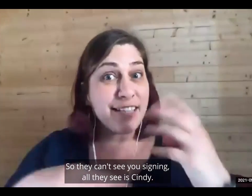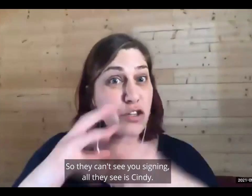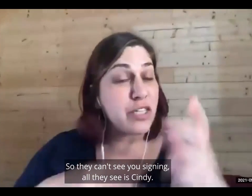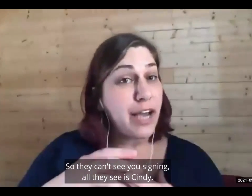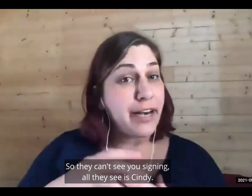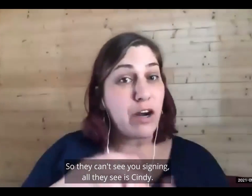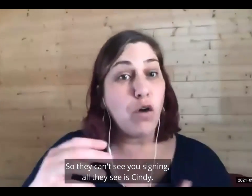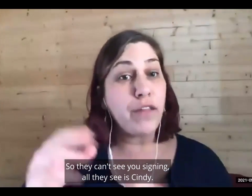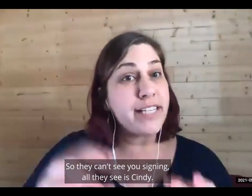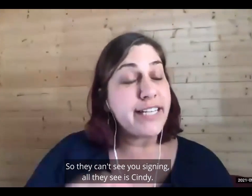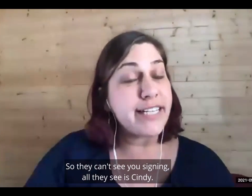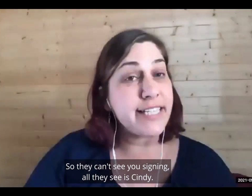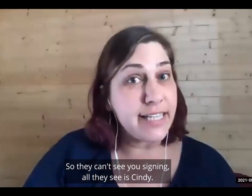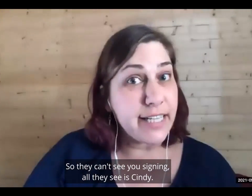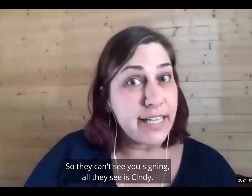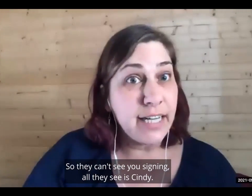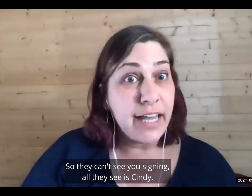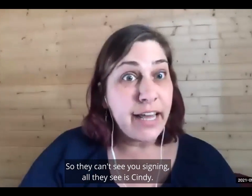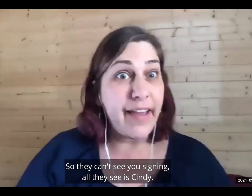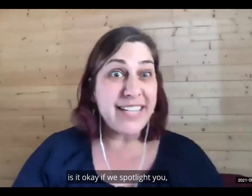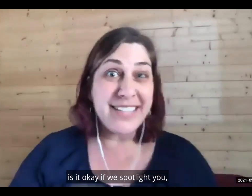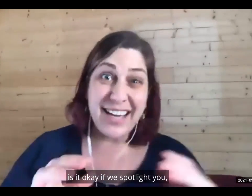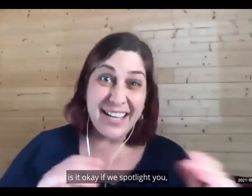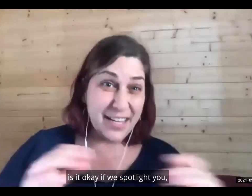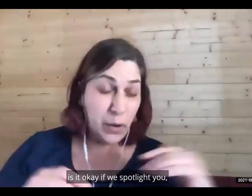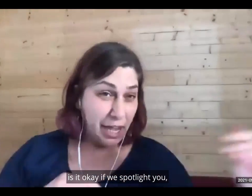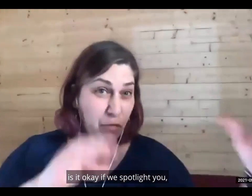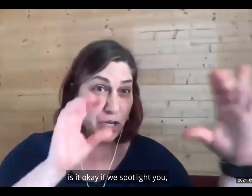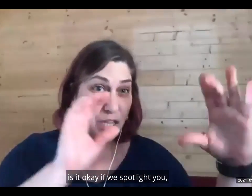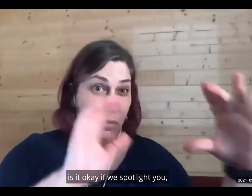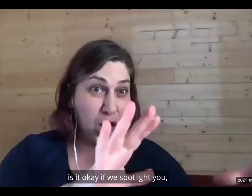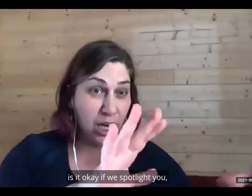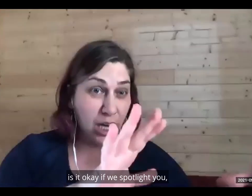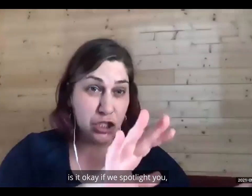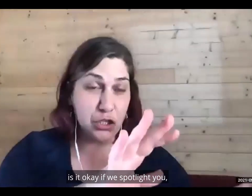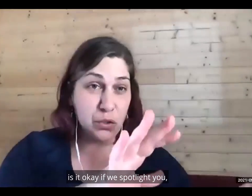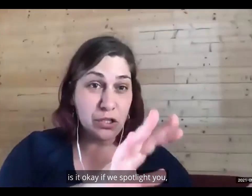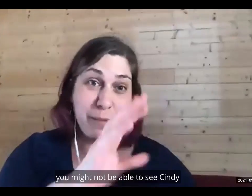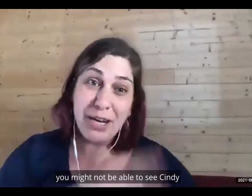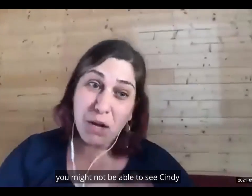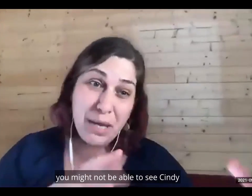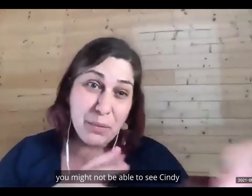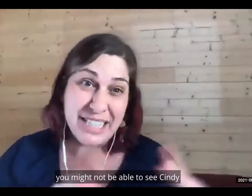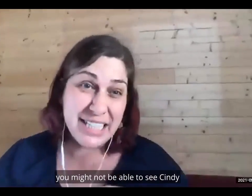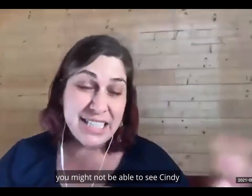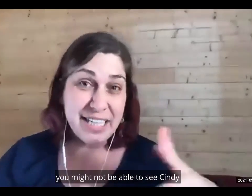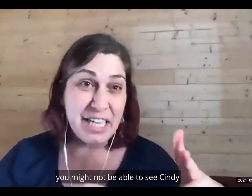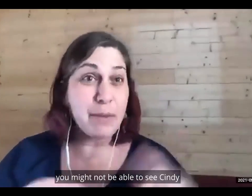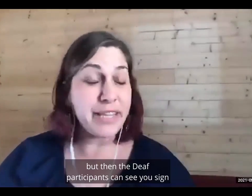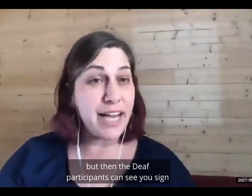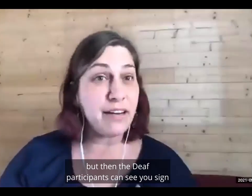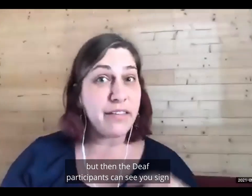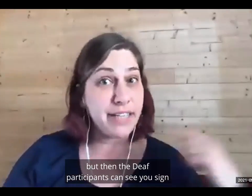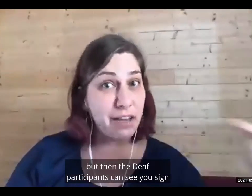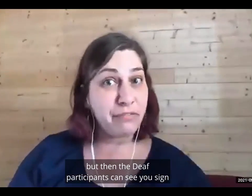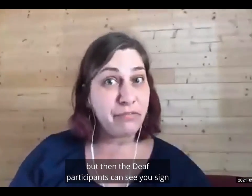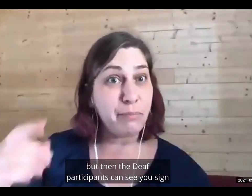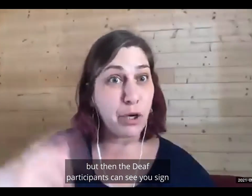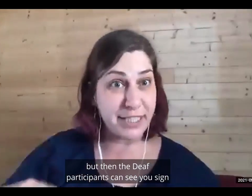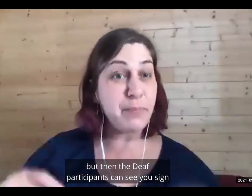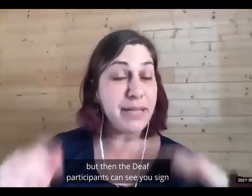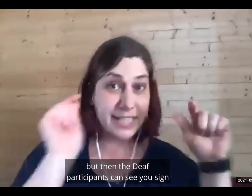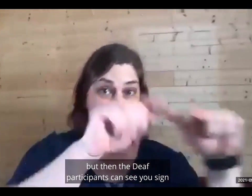they can't see you signing. All they see is Cindy. Is it okay if we spotlight you? You might not be able to see Cindy, but then the